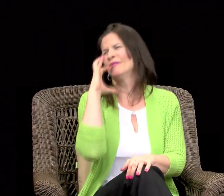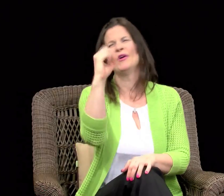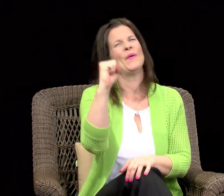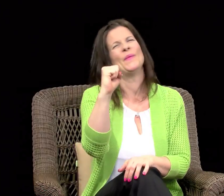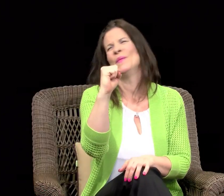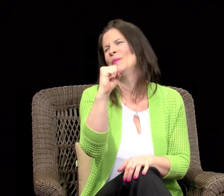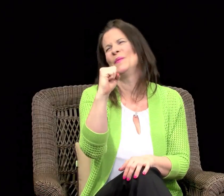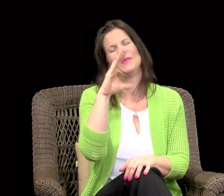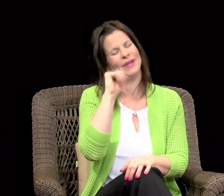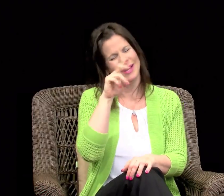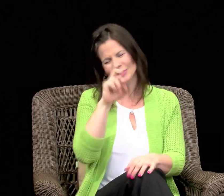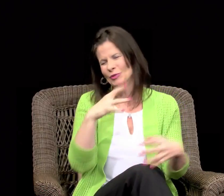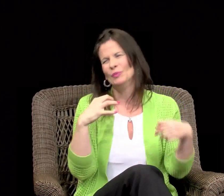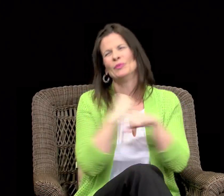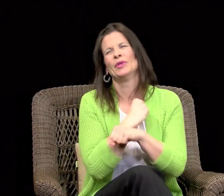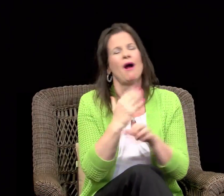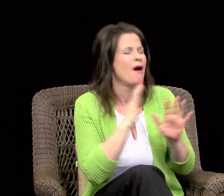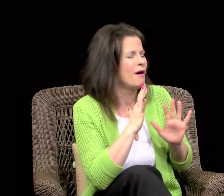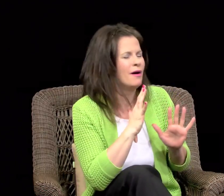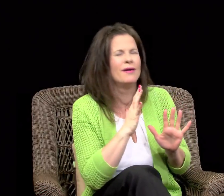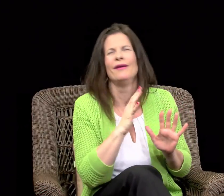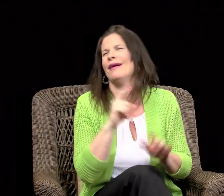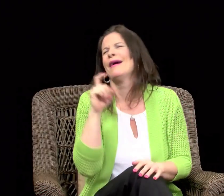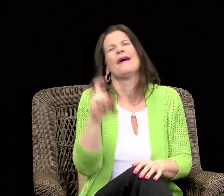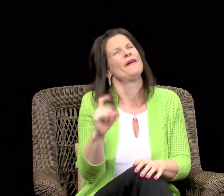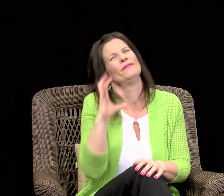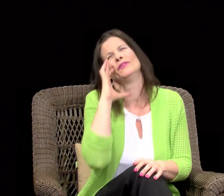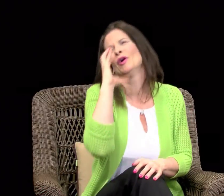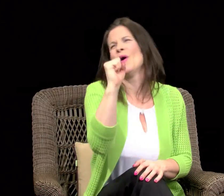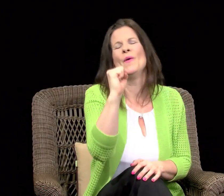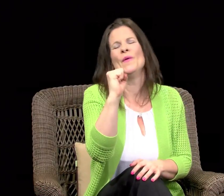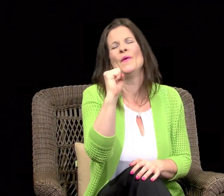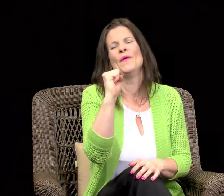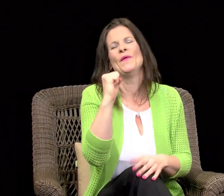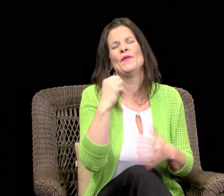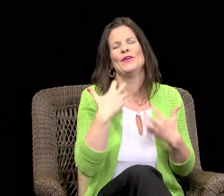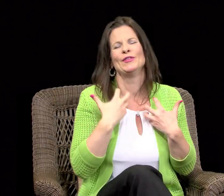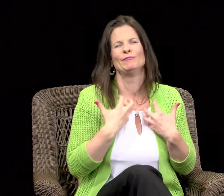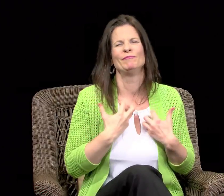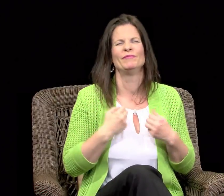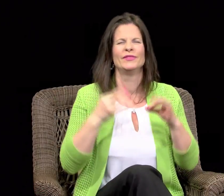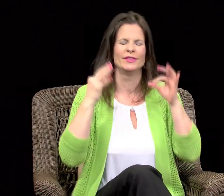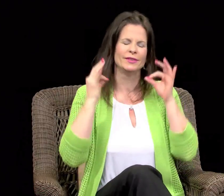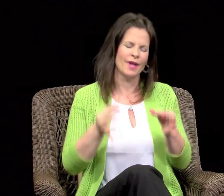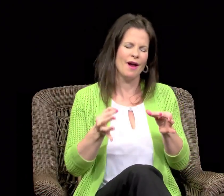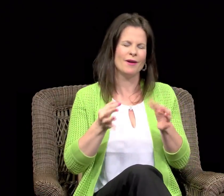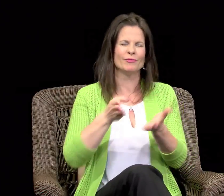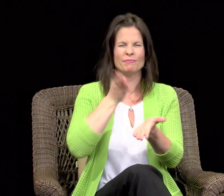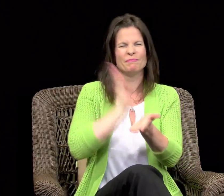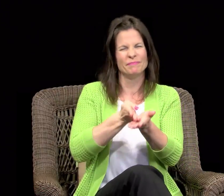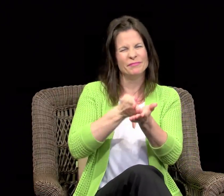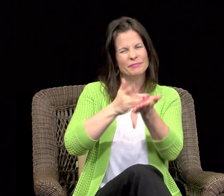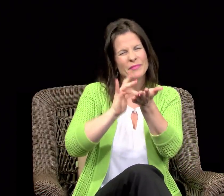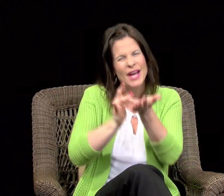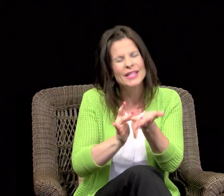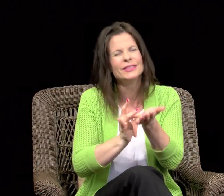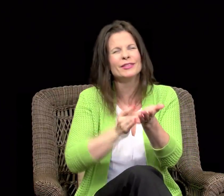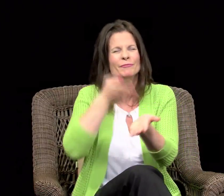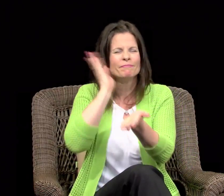to her, this was really hard. And she says, I feel like I'm going to go. It's getting close to the end.